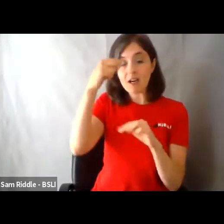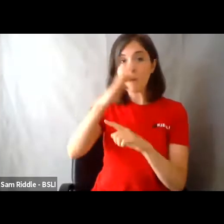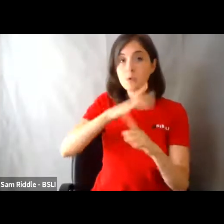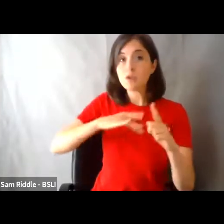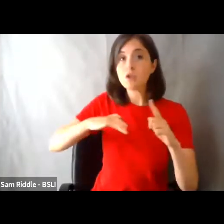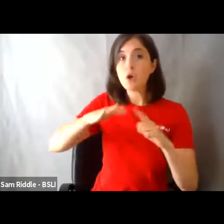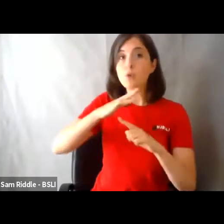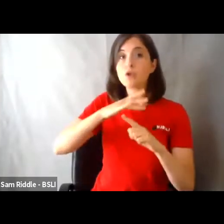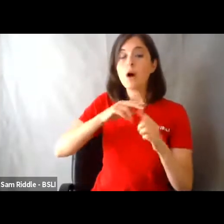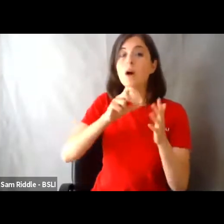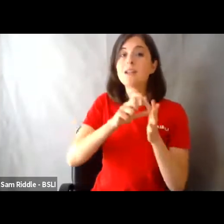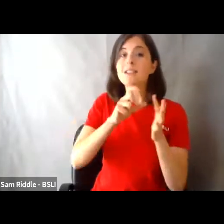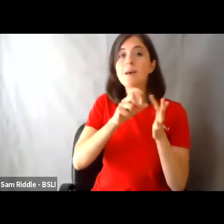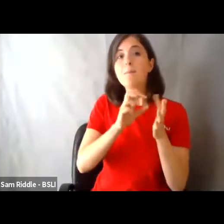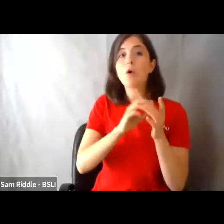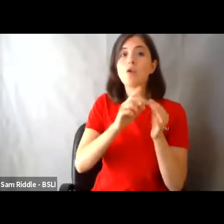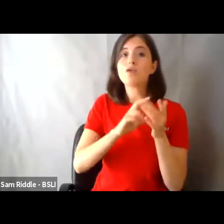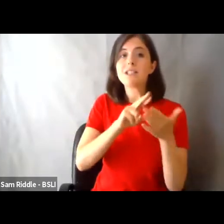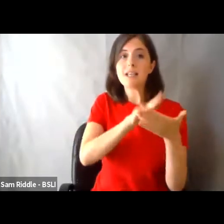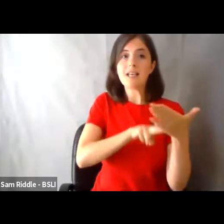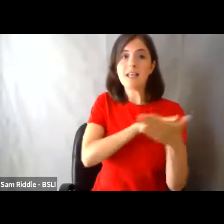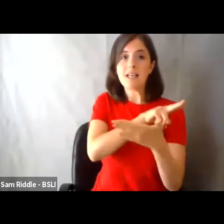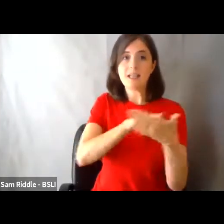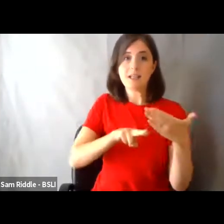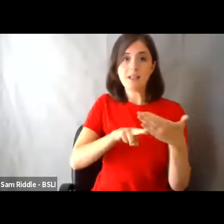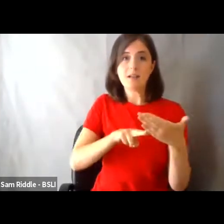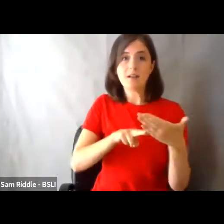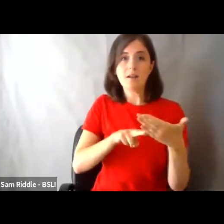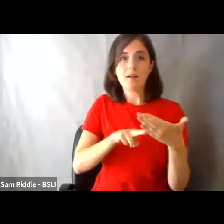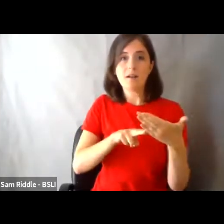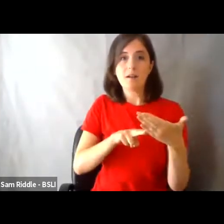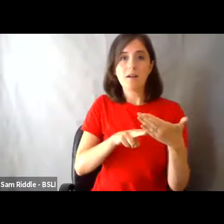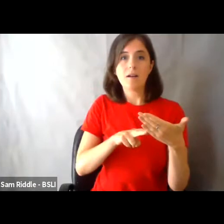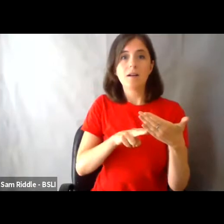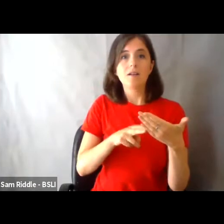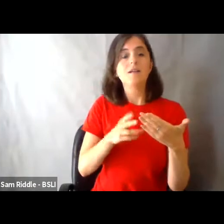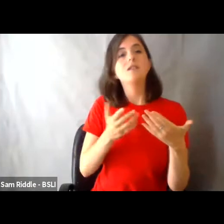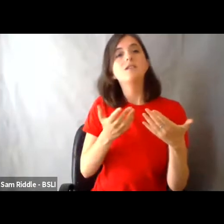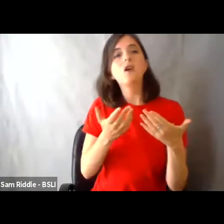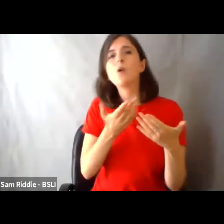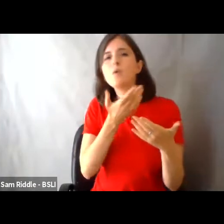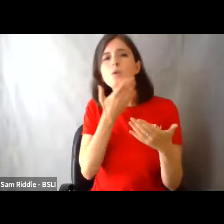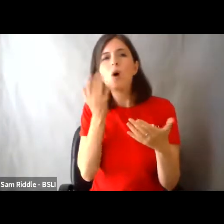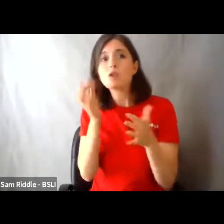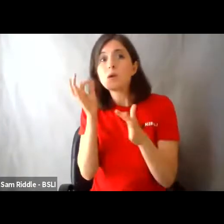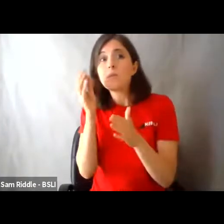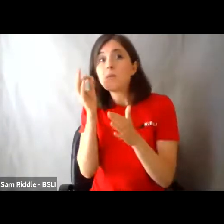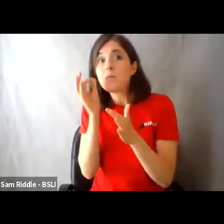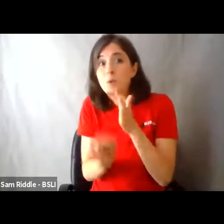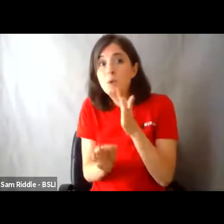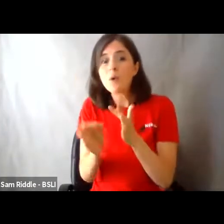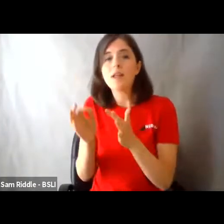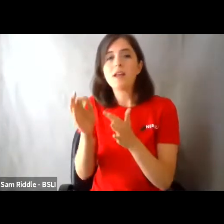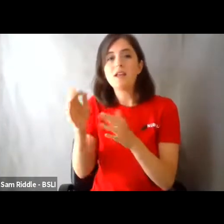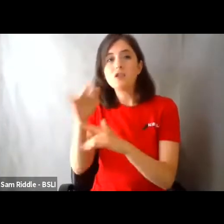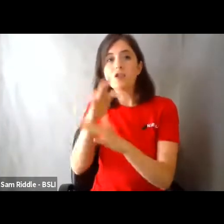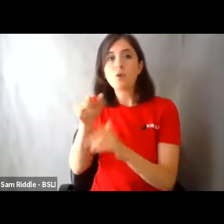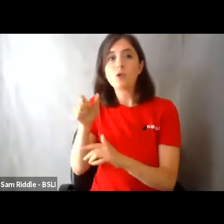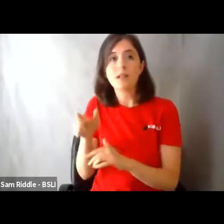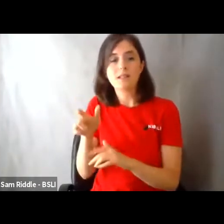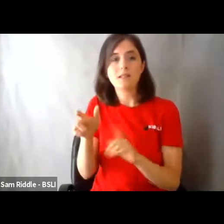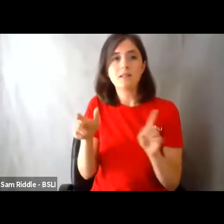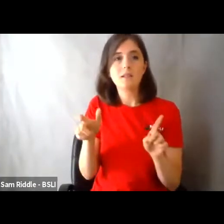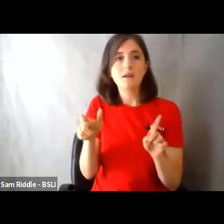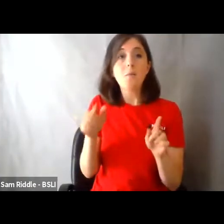social democratic institutions rather than purely socialist ones, there is a very strong case for saying that these goods and services